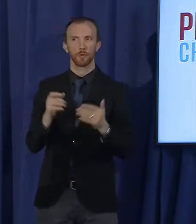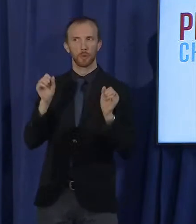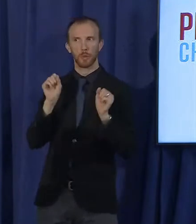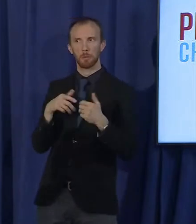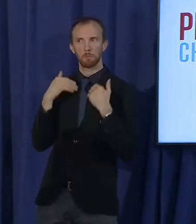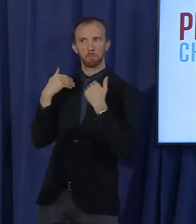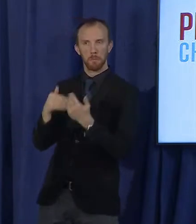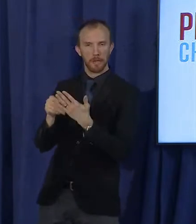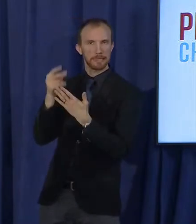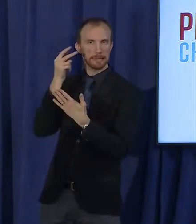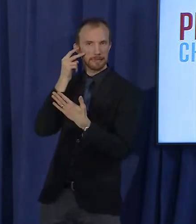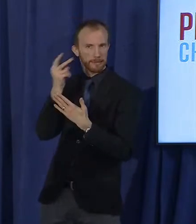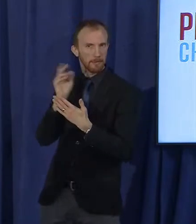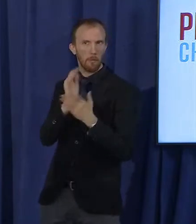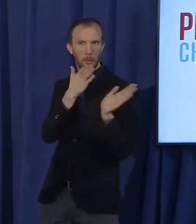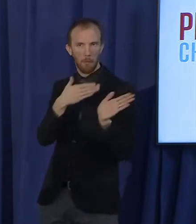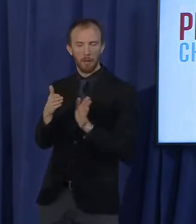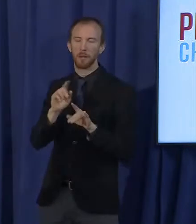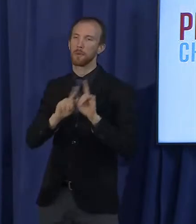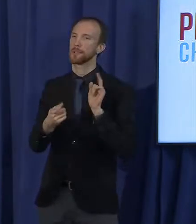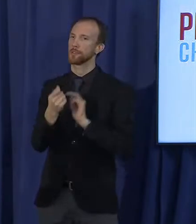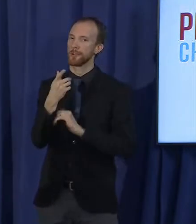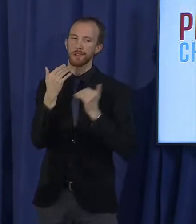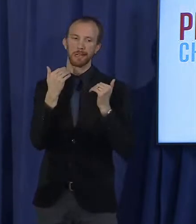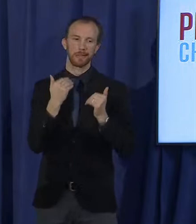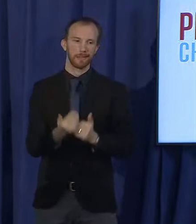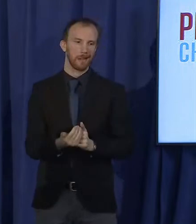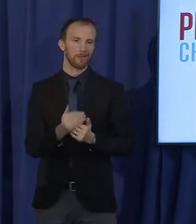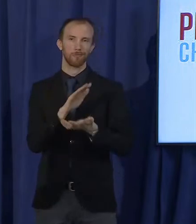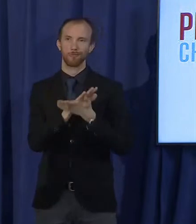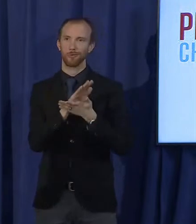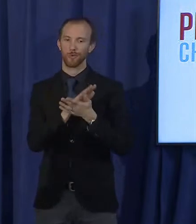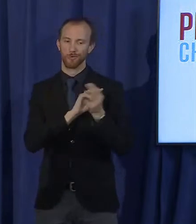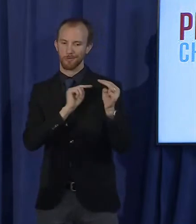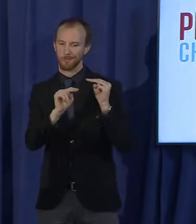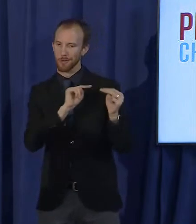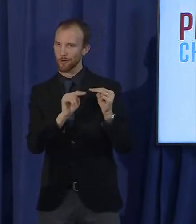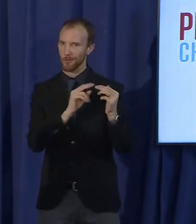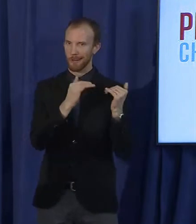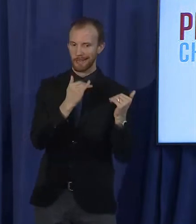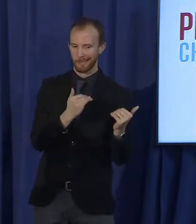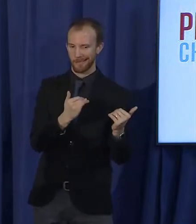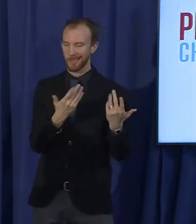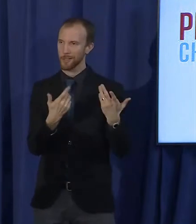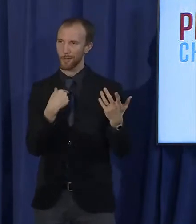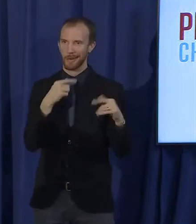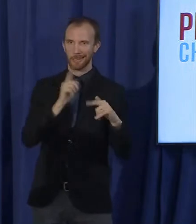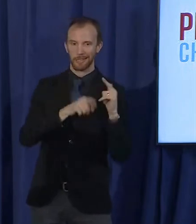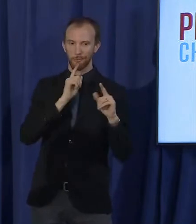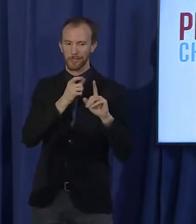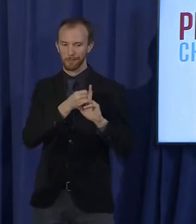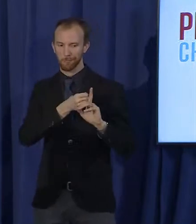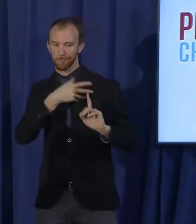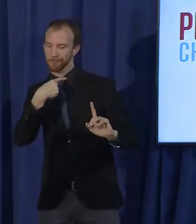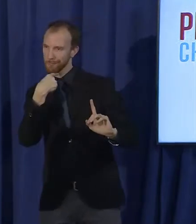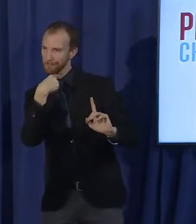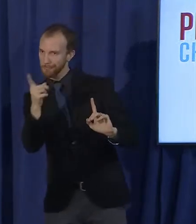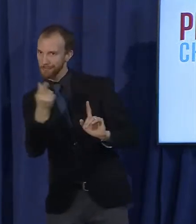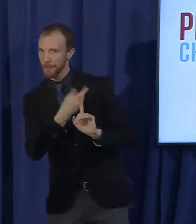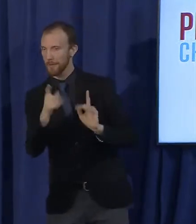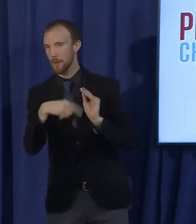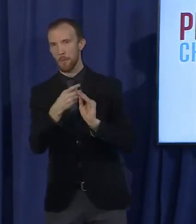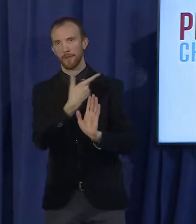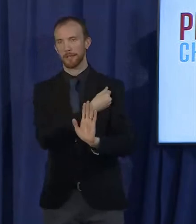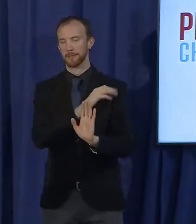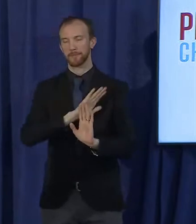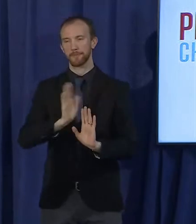but particularly while some of these negotiations are going on, I don't want to get premature about some of those details related to vaccine. But I do think